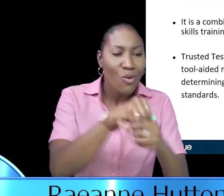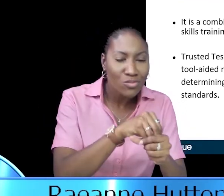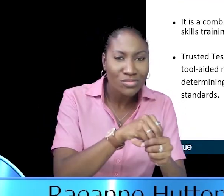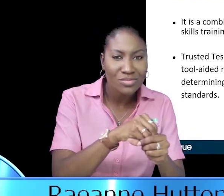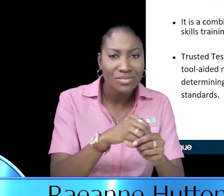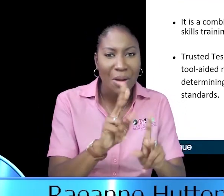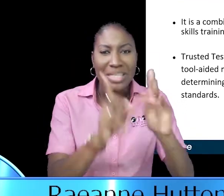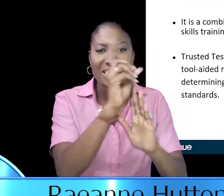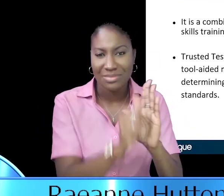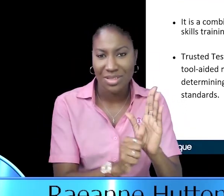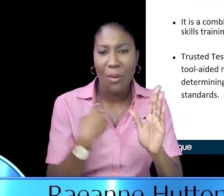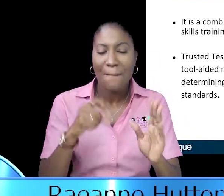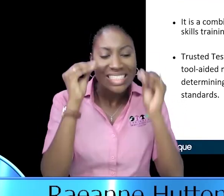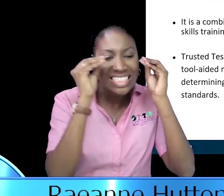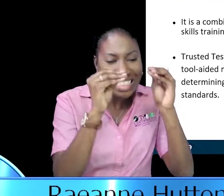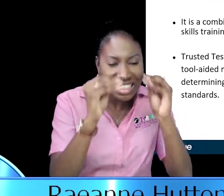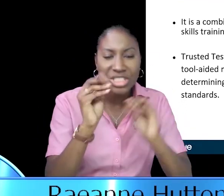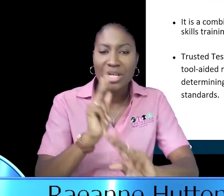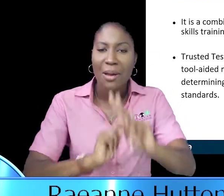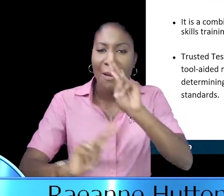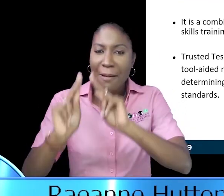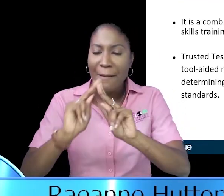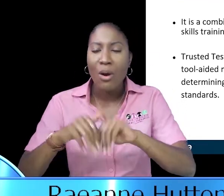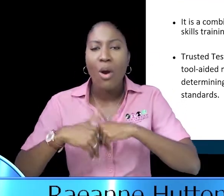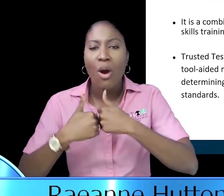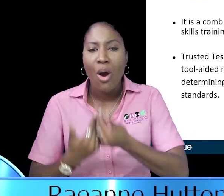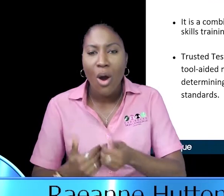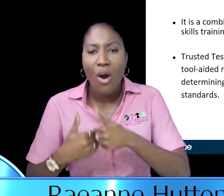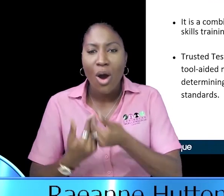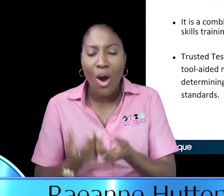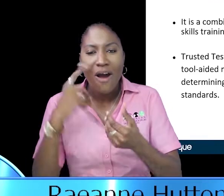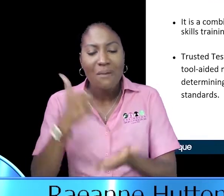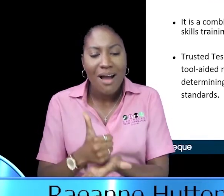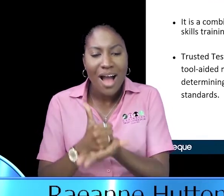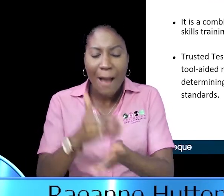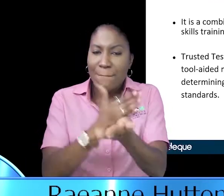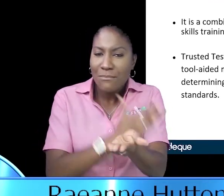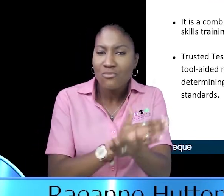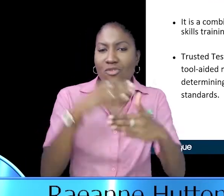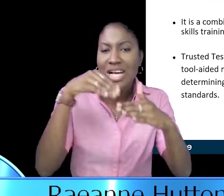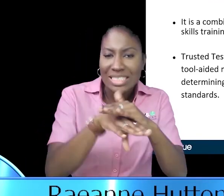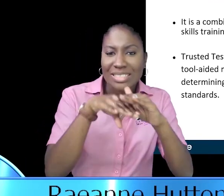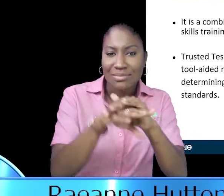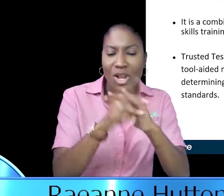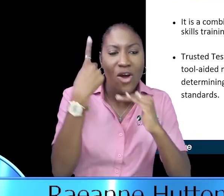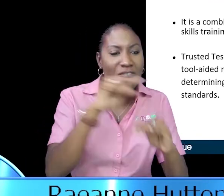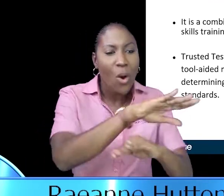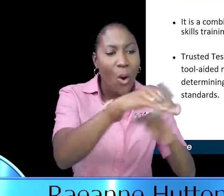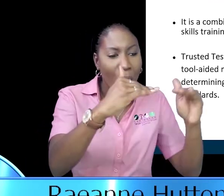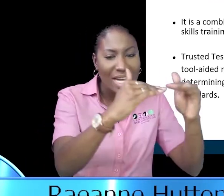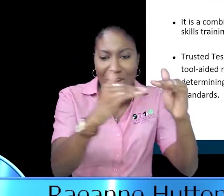We've got to teach people how we want to do it, accessibility tests, so that we can get some